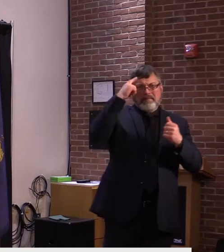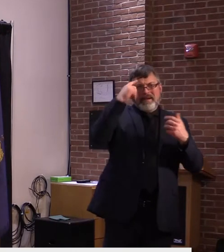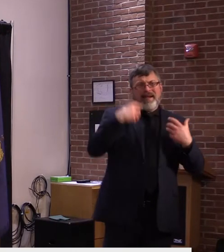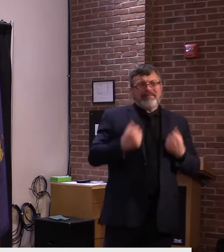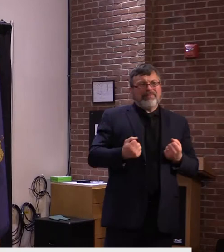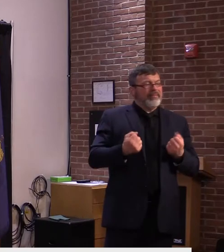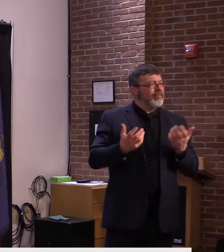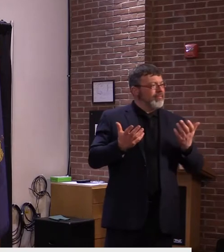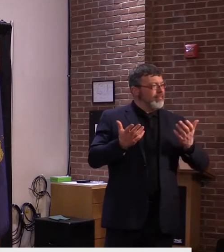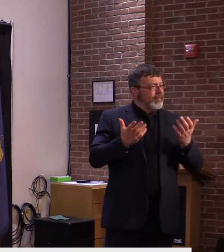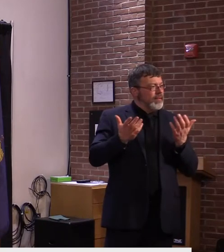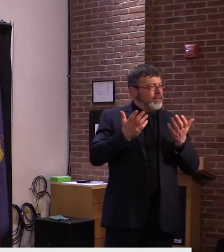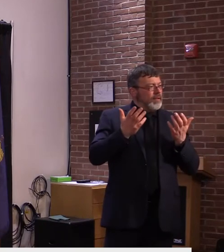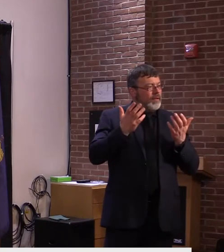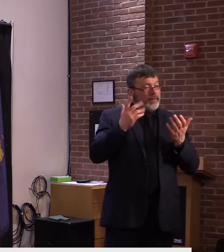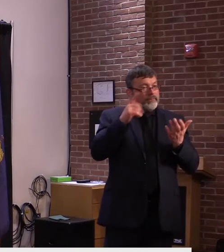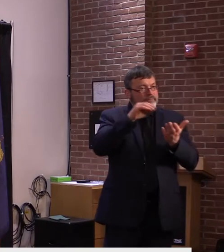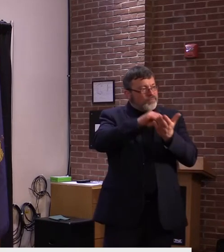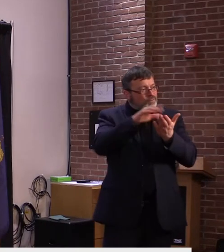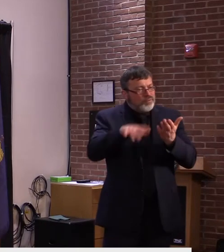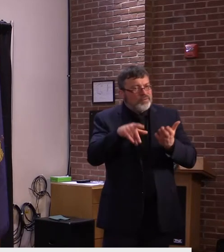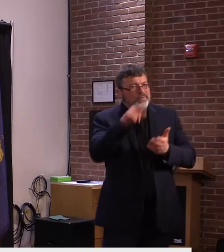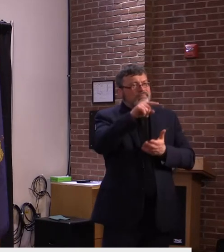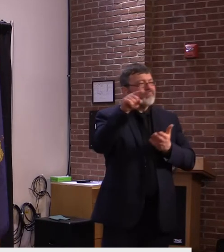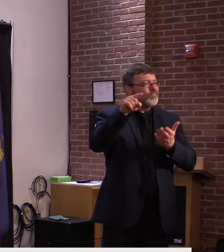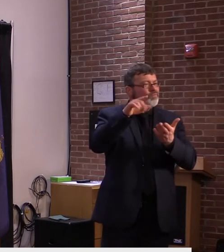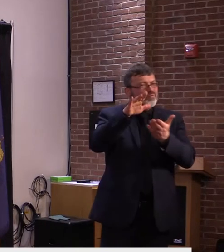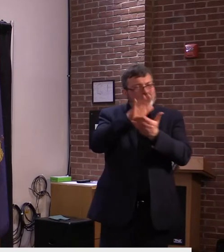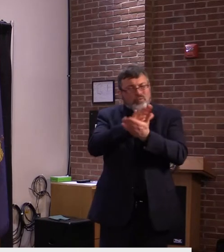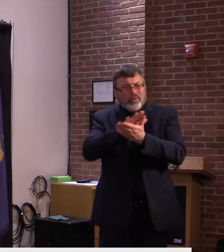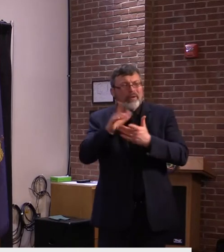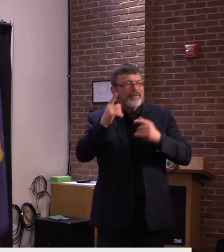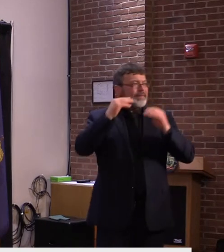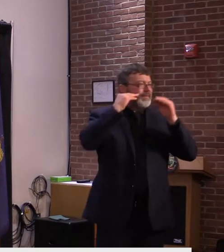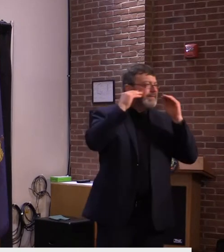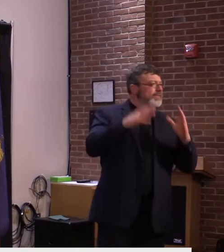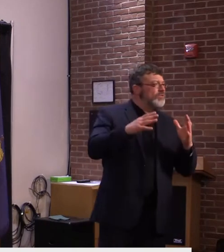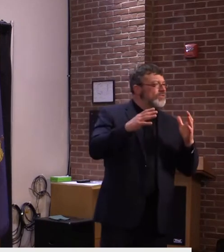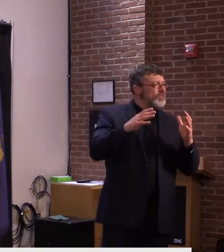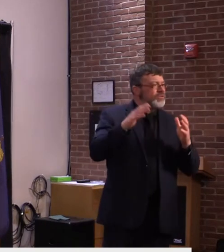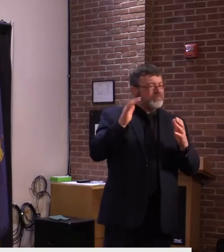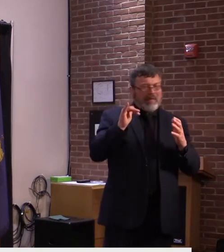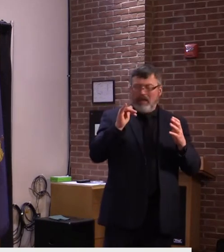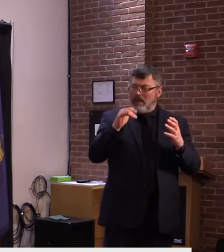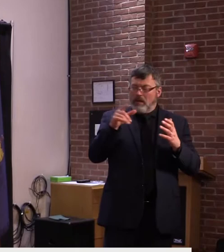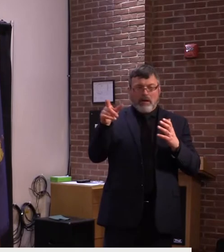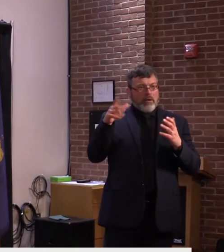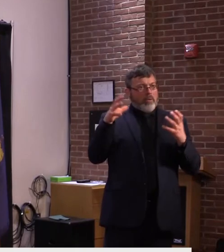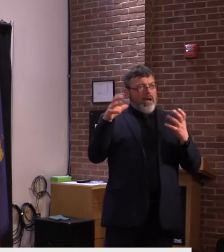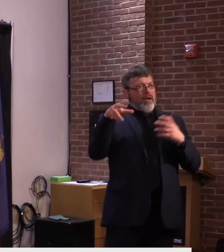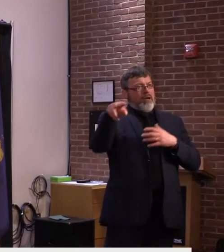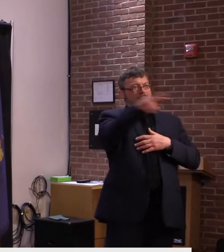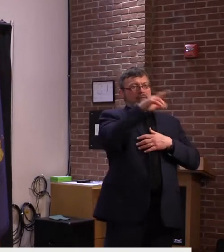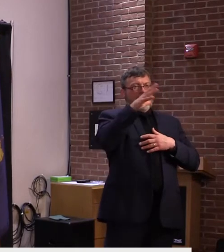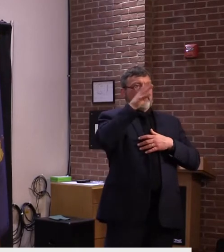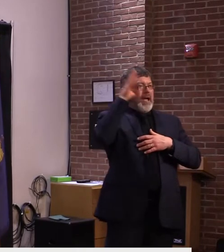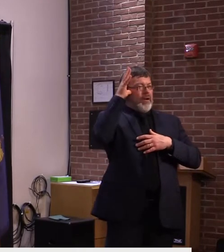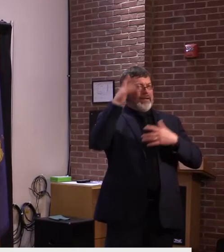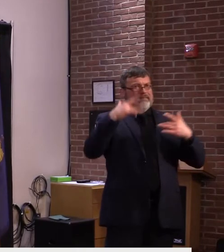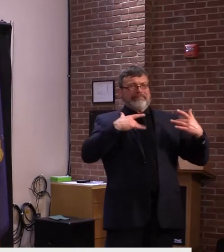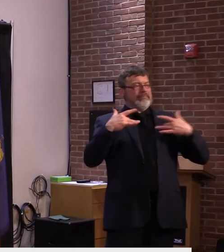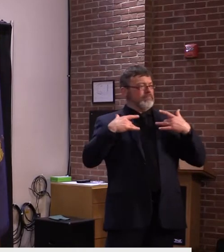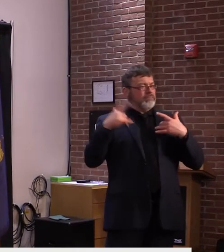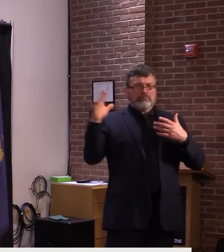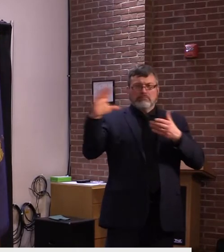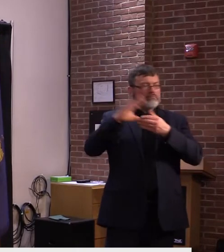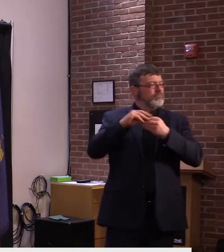and schools and teachers, and maybe a message that you have for parents on how to help with students that are going through mental health